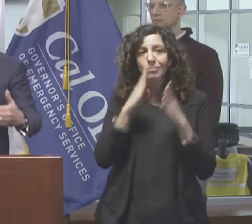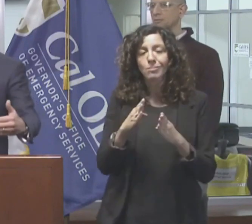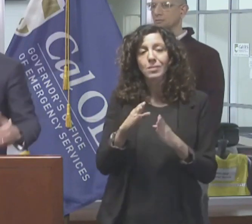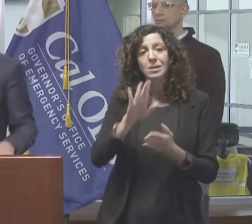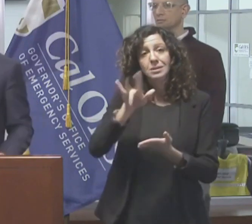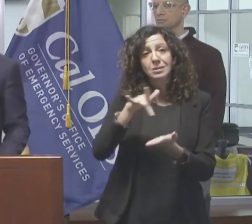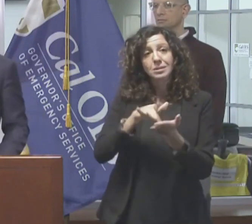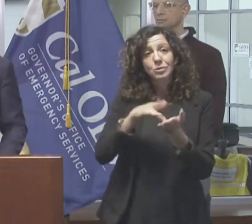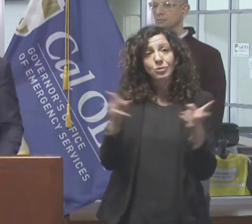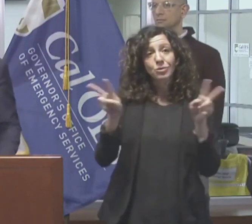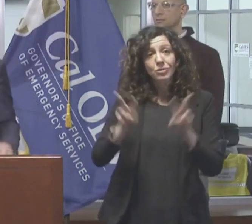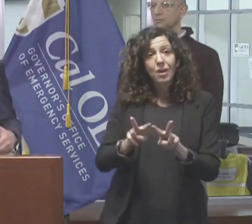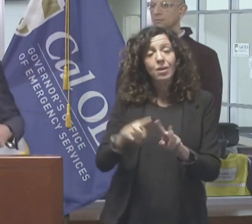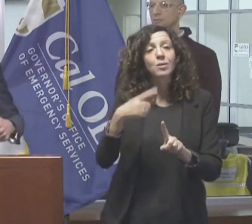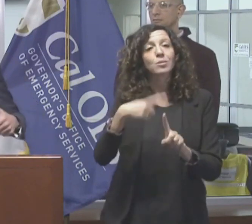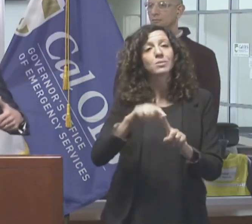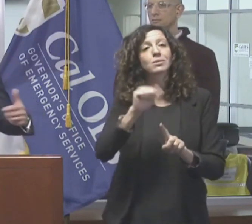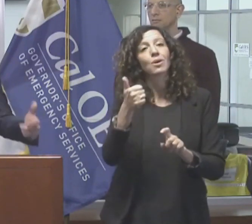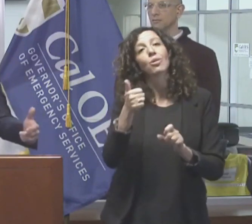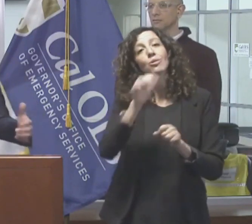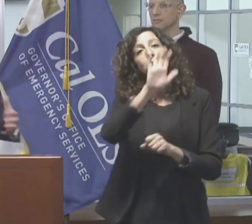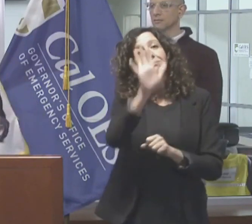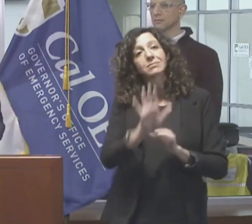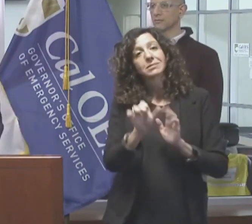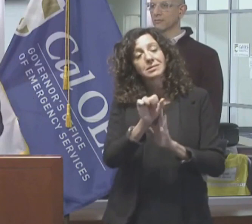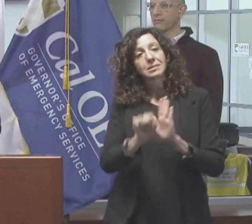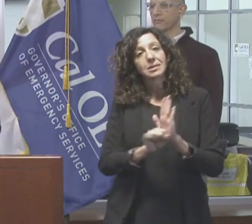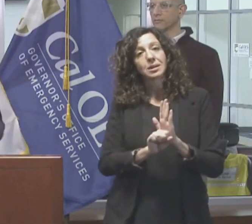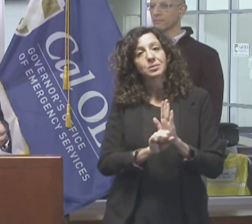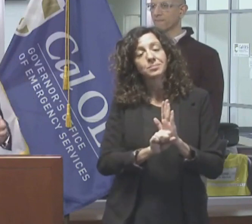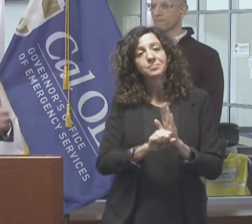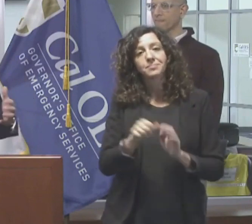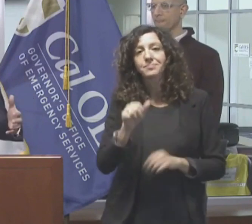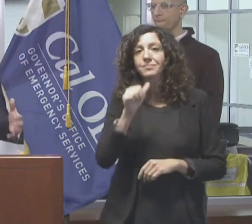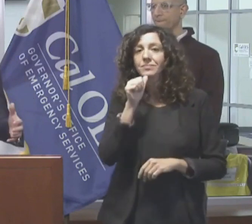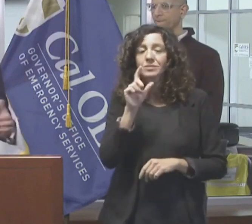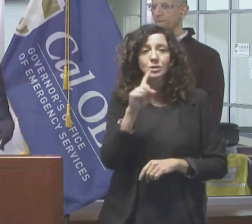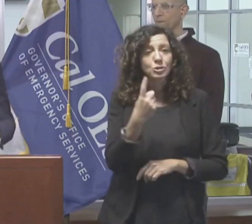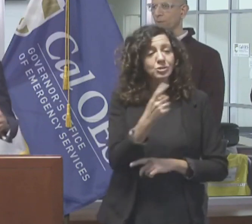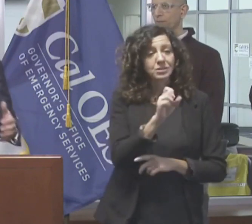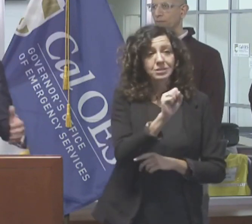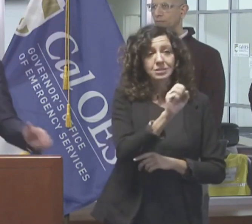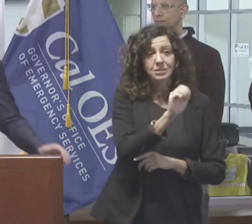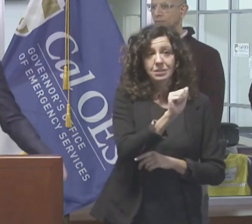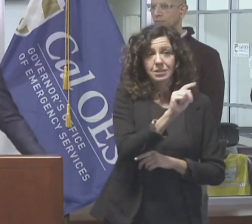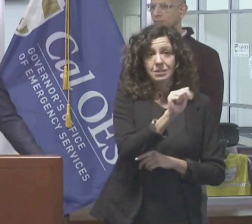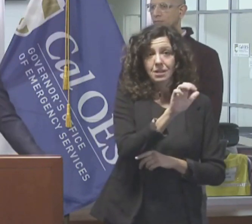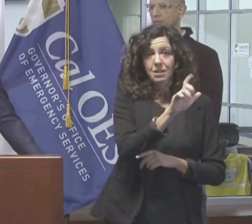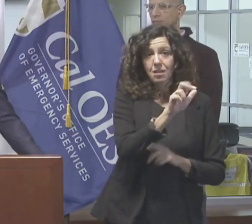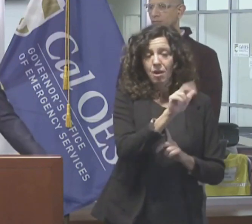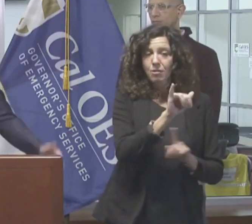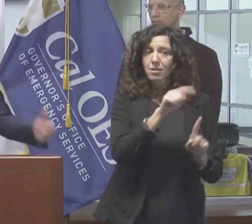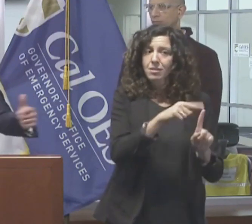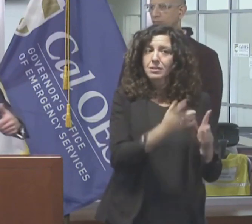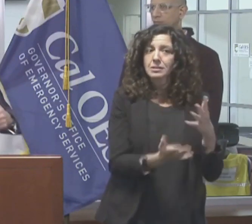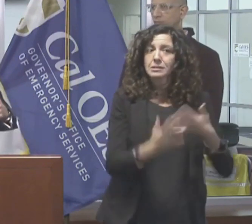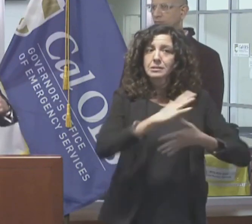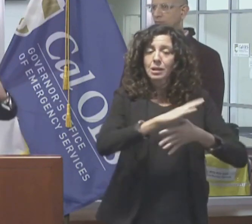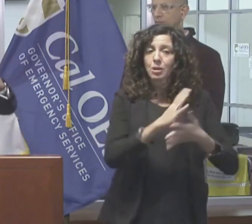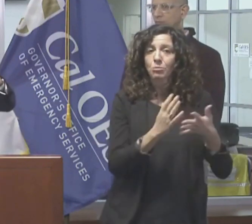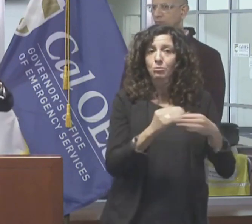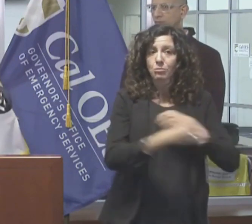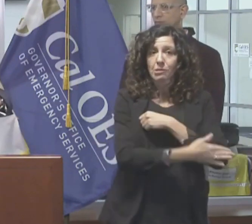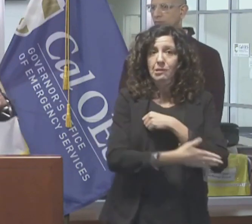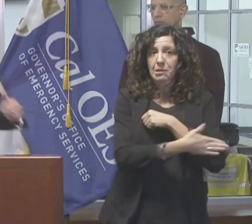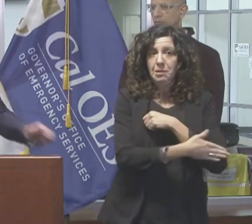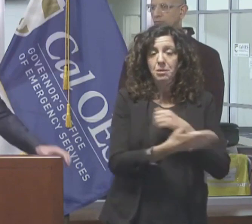other parts of the state. We want to make sure, from not just a density of concern, Santa Clara being one of our top priorities as a county, that's